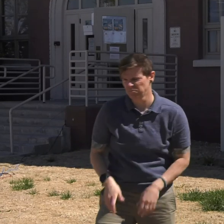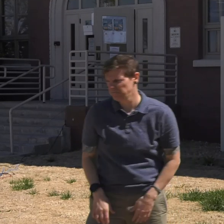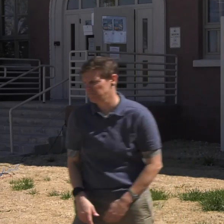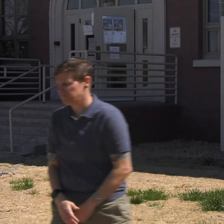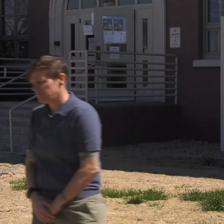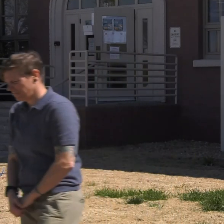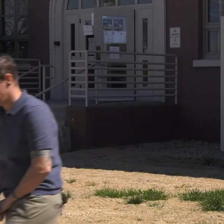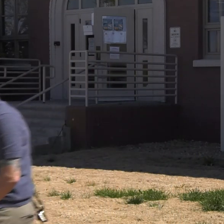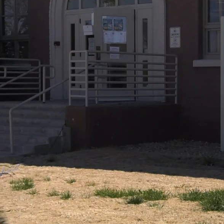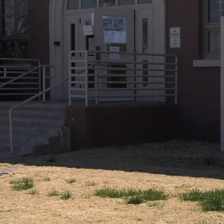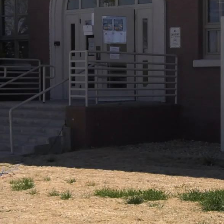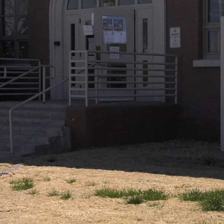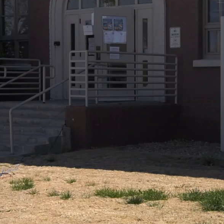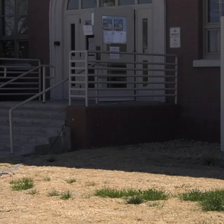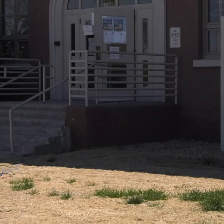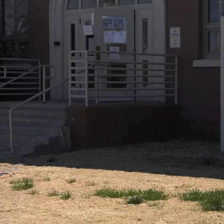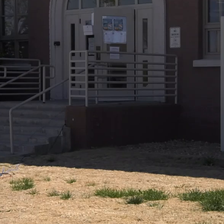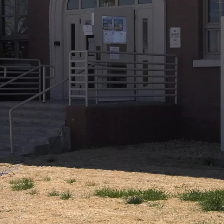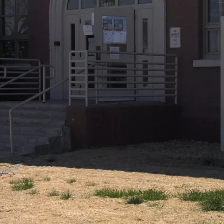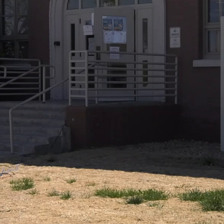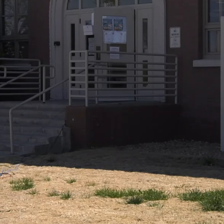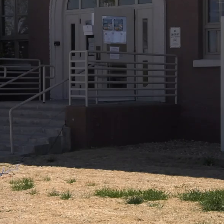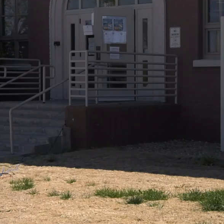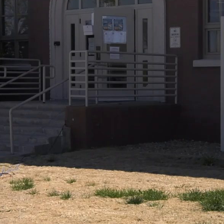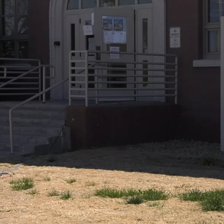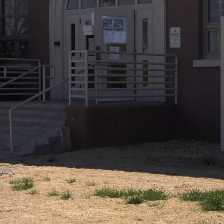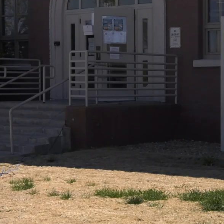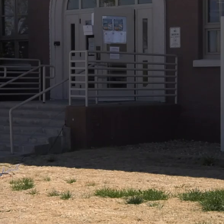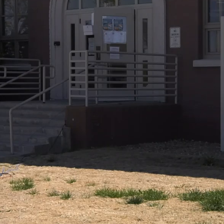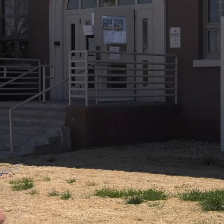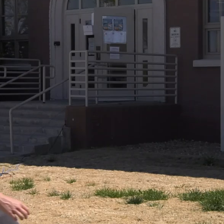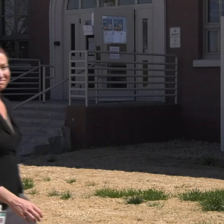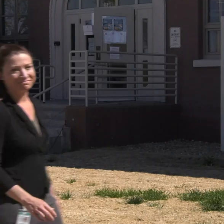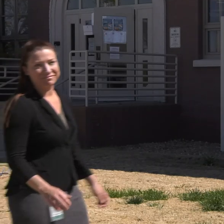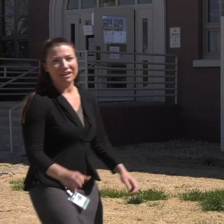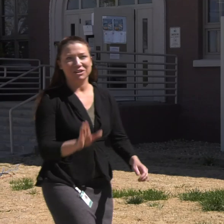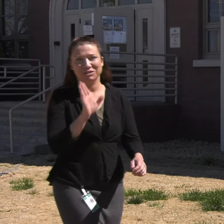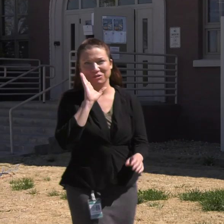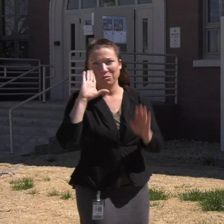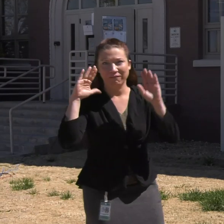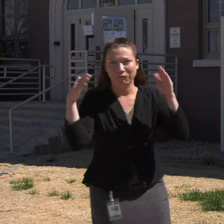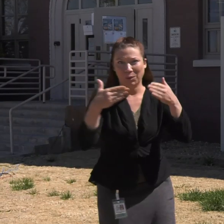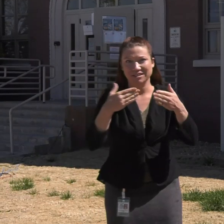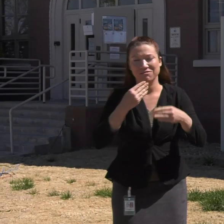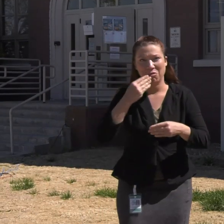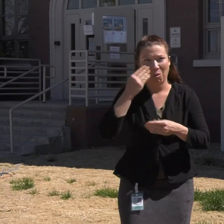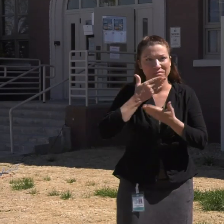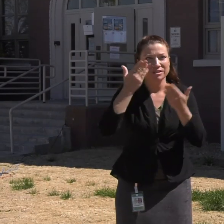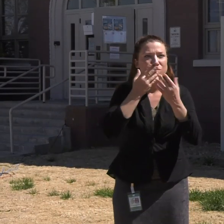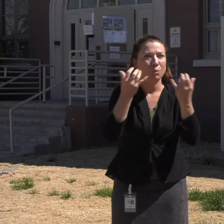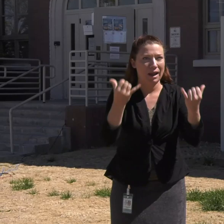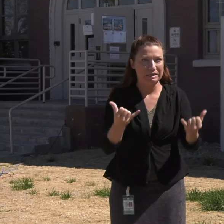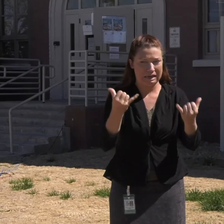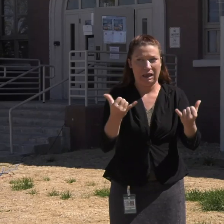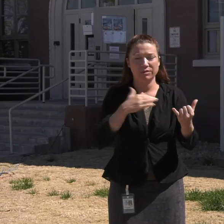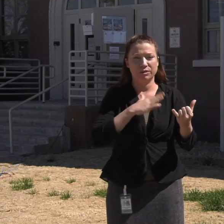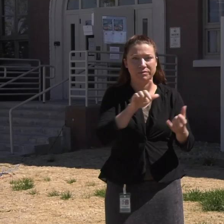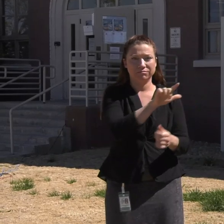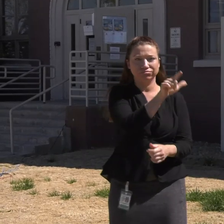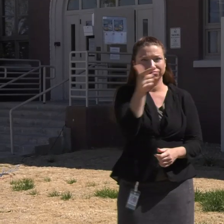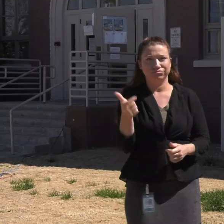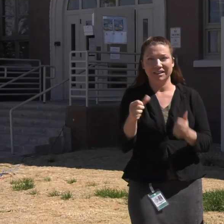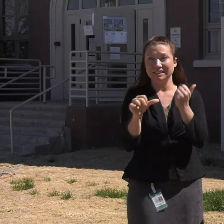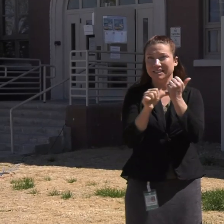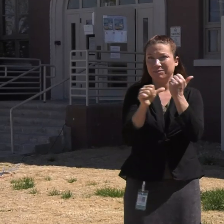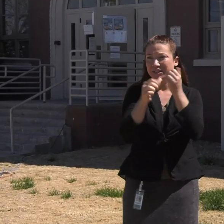Actually, we're going to dive into that right now. So what I want to do is get ready to transition to our Deputy Director for Housing and Homelessness,